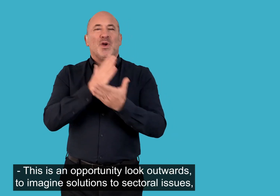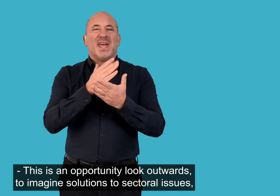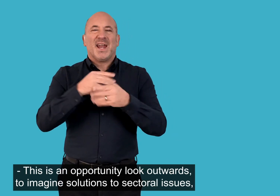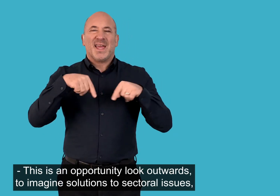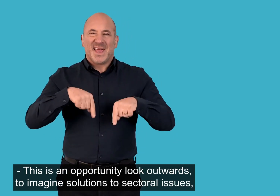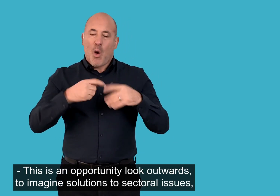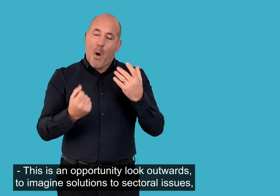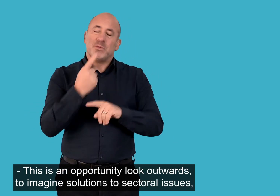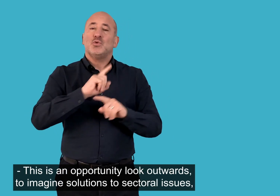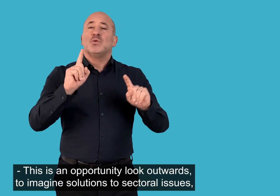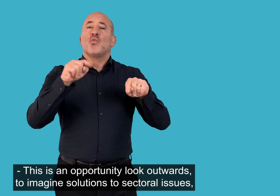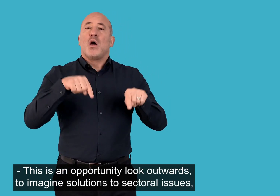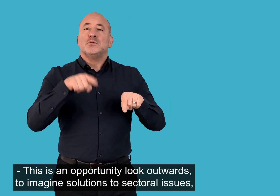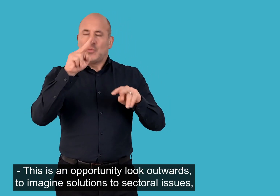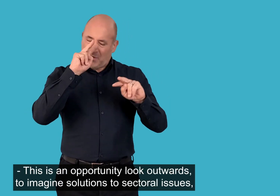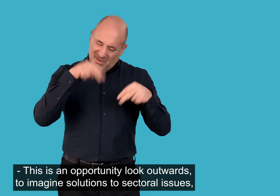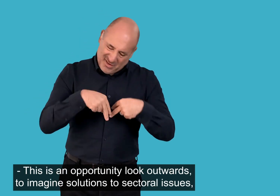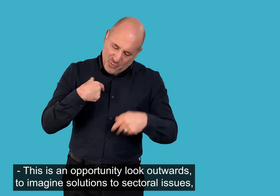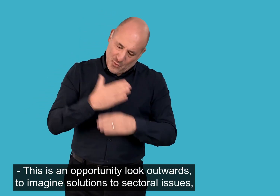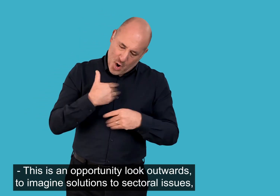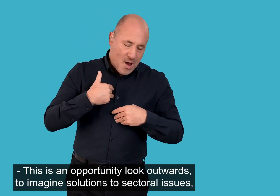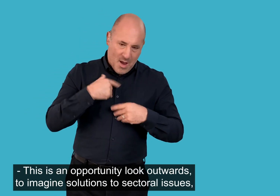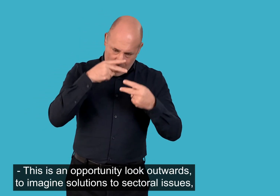is an opportunity to look outwards, to imagine solutions to